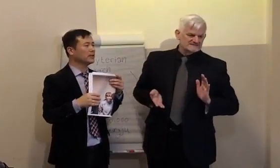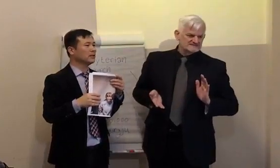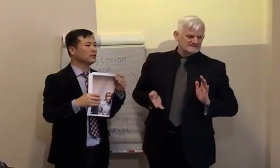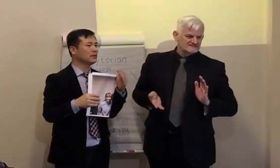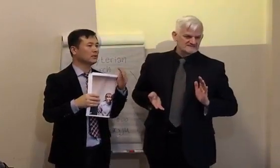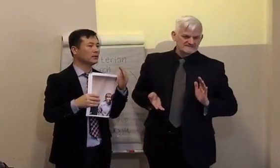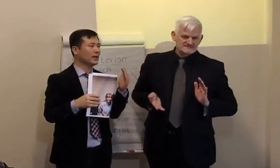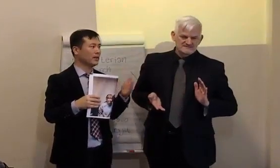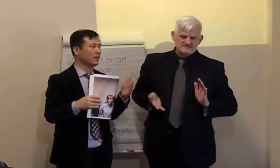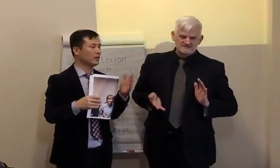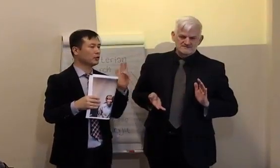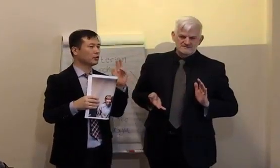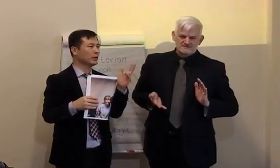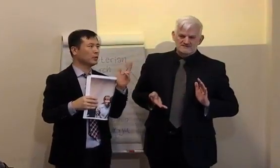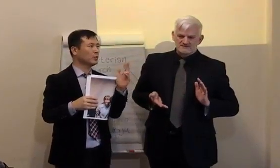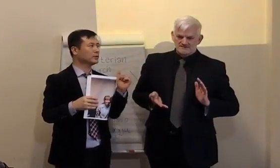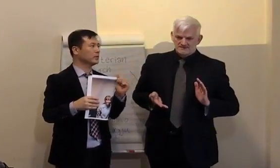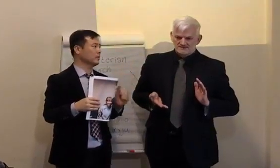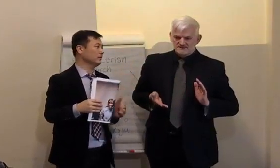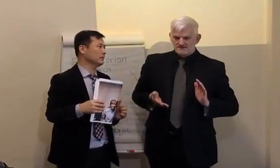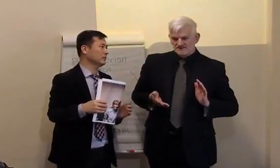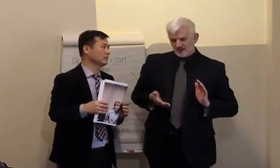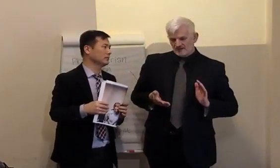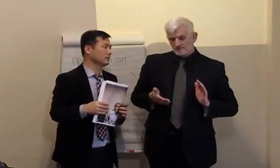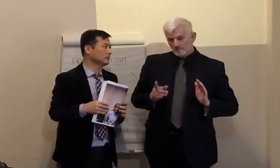Until her death, 3 weeks ago.